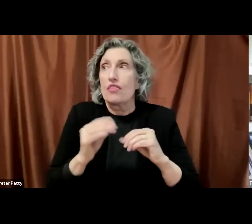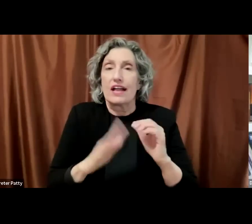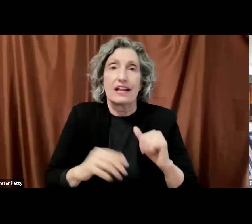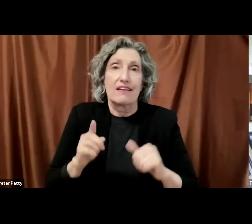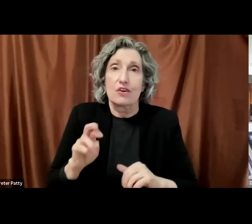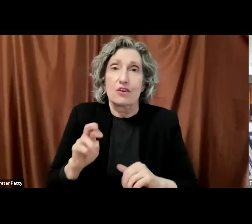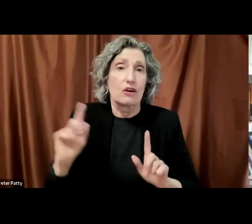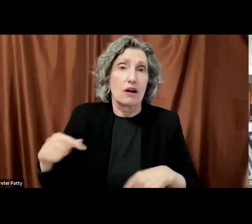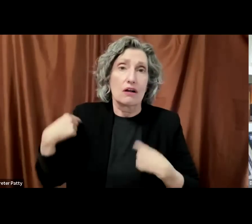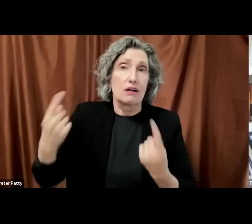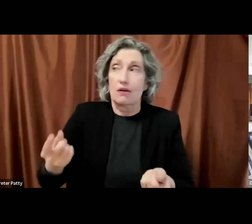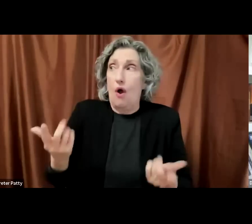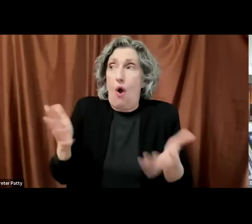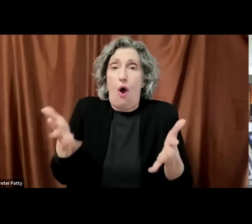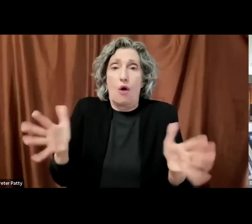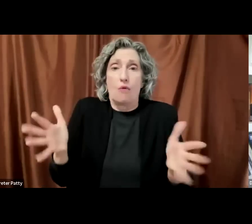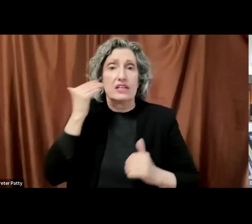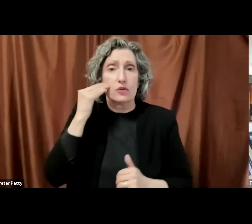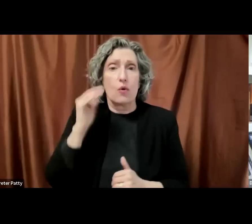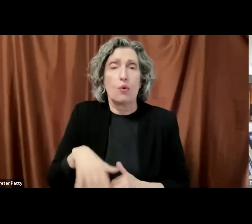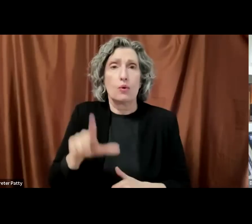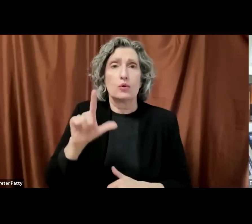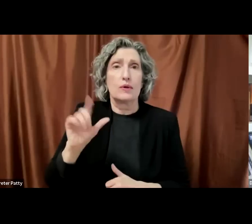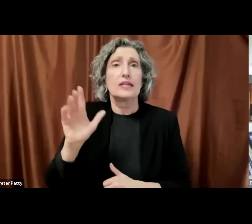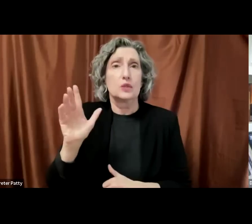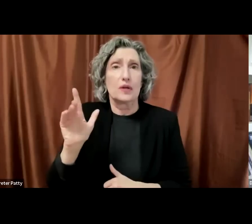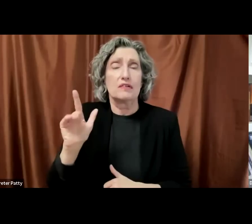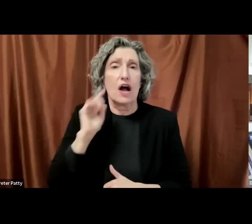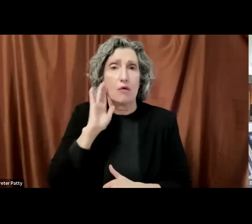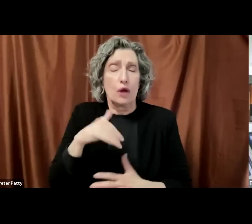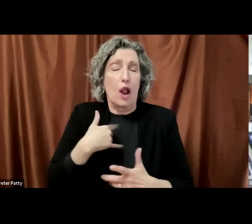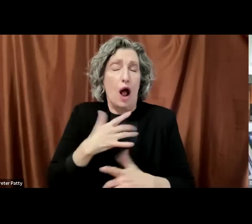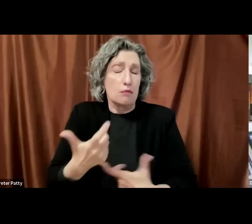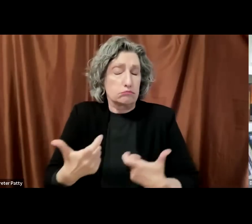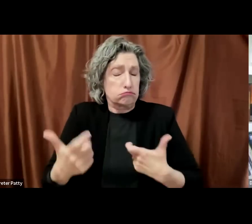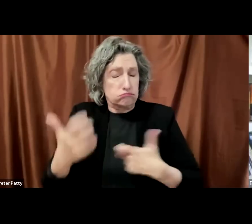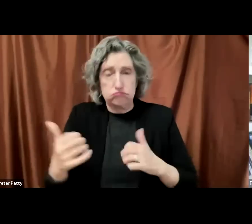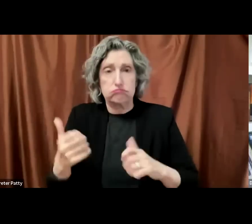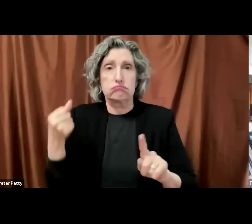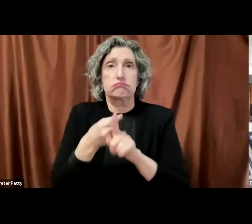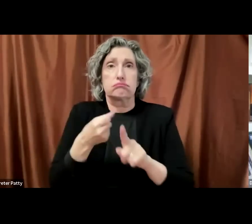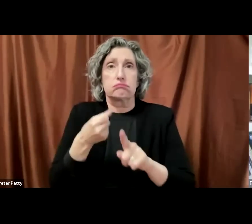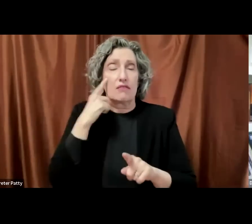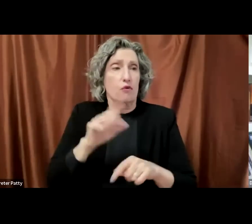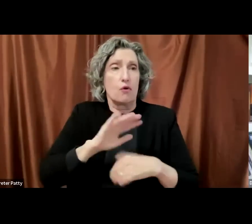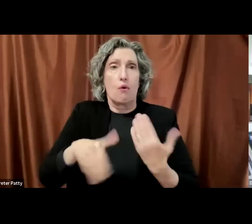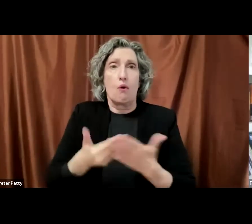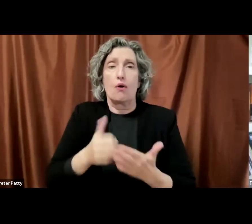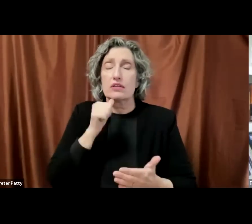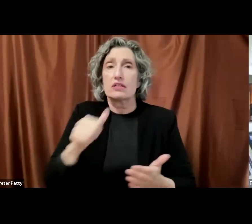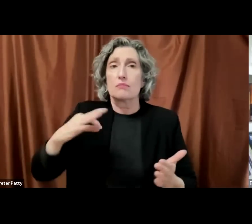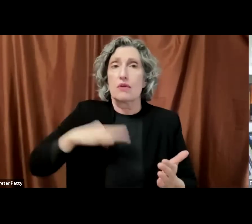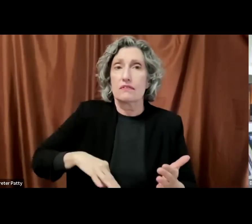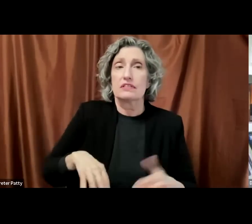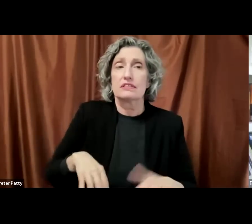clearly, 2025 will be a tremendously consequential year for the nonprofit sector, with executive orders